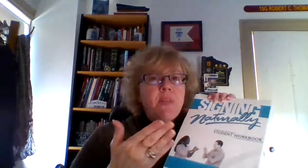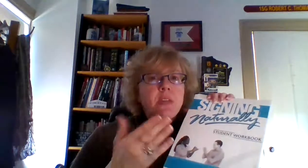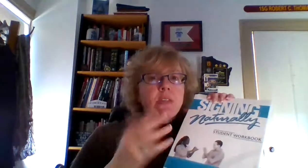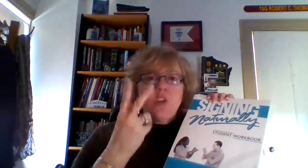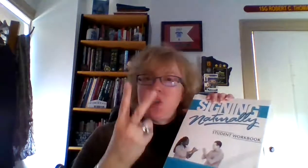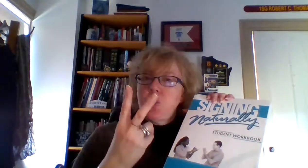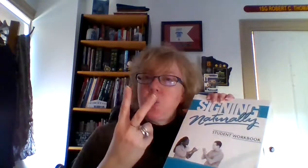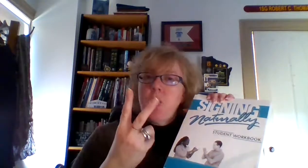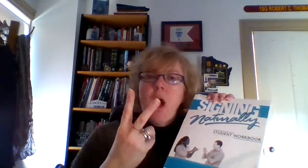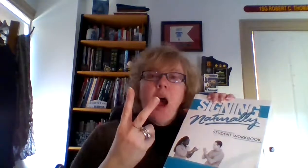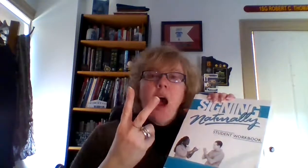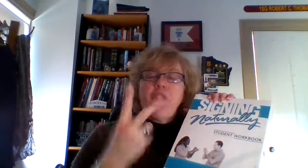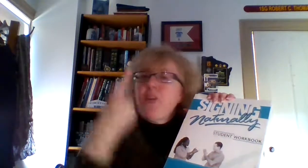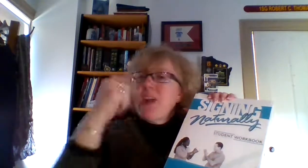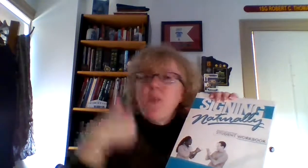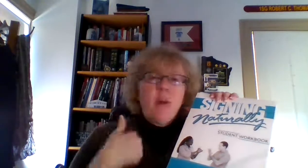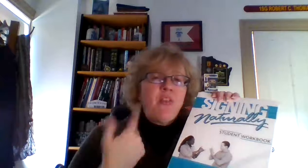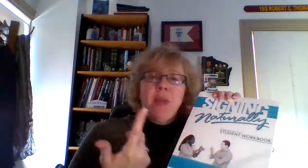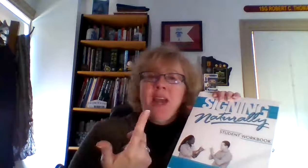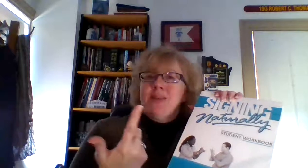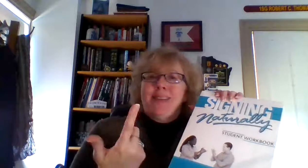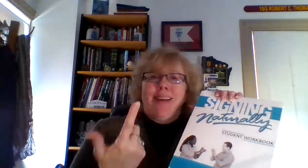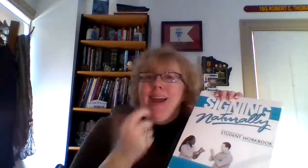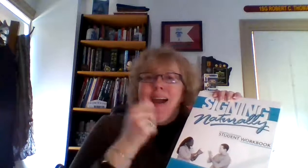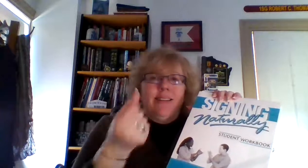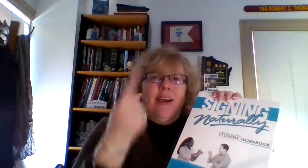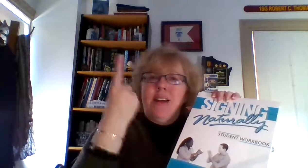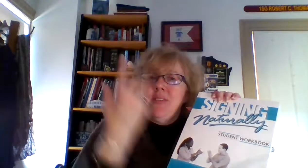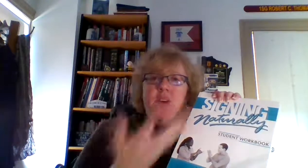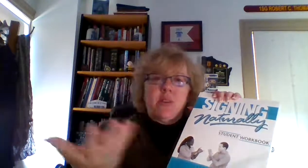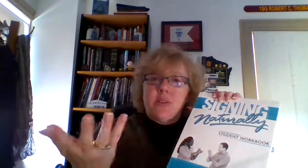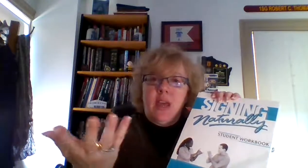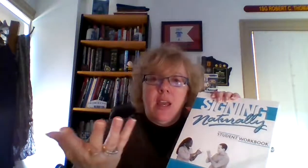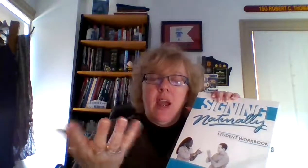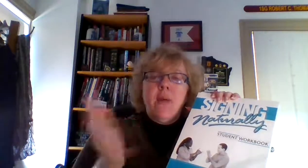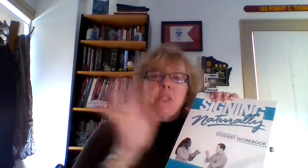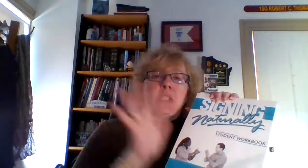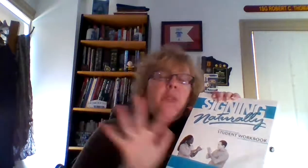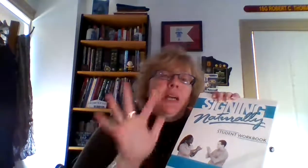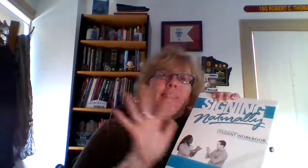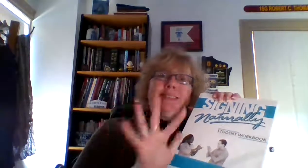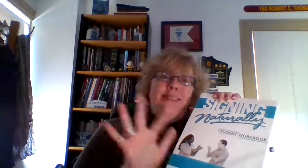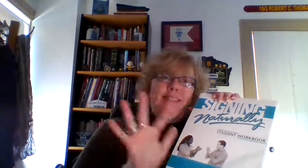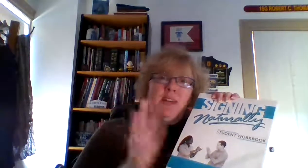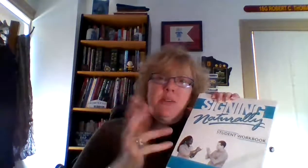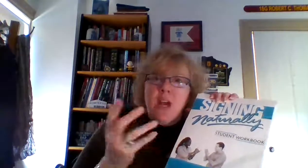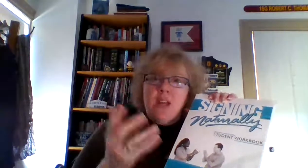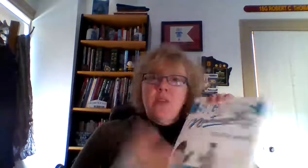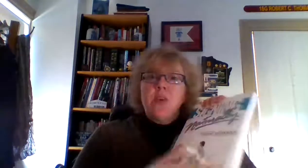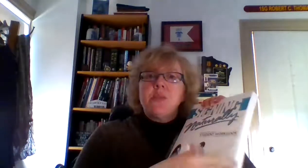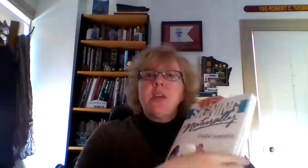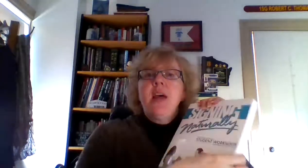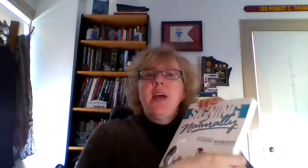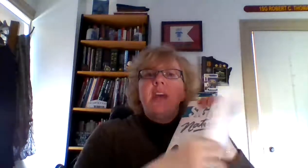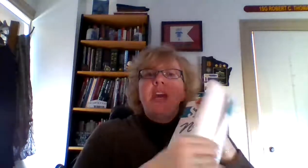these into, for me, I was like, I don't even know what they're signing. I mean, it was so like, I was kind of confused.